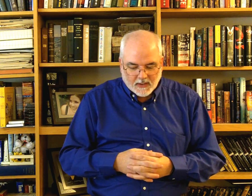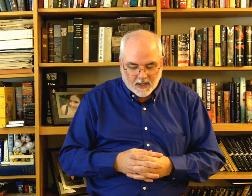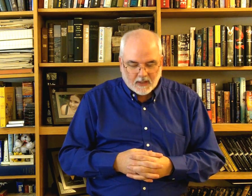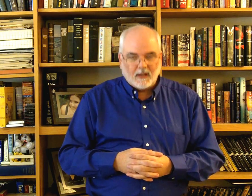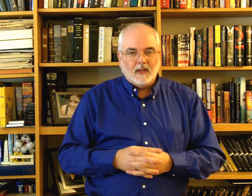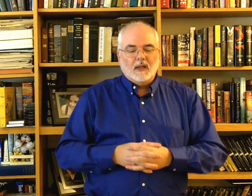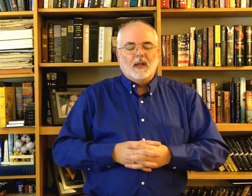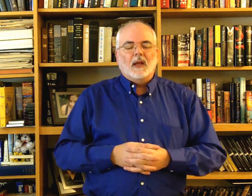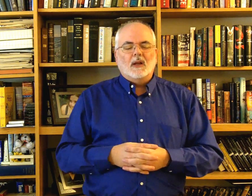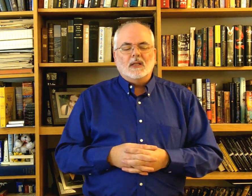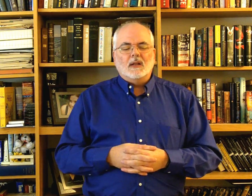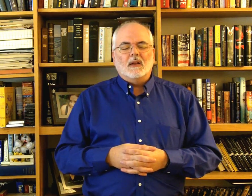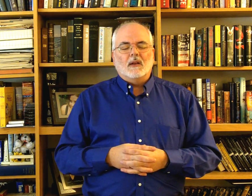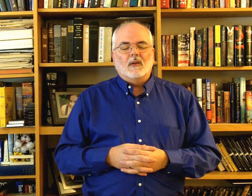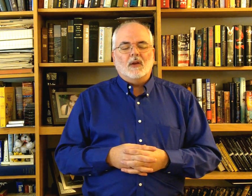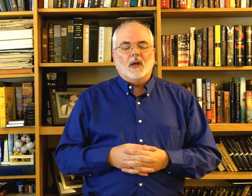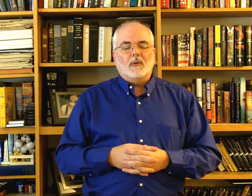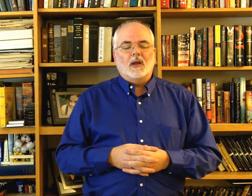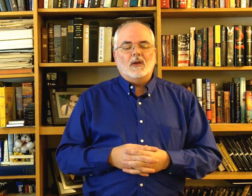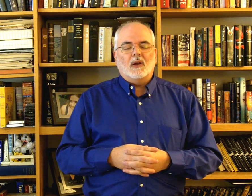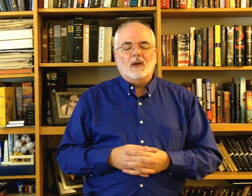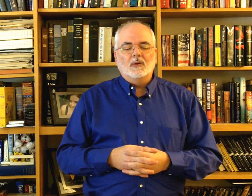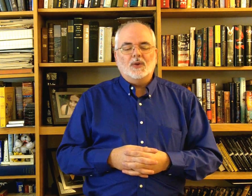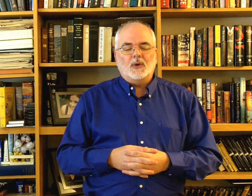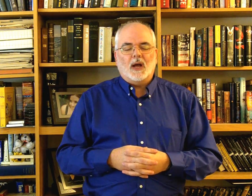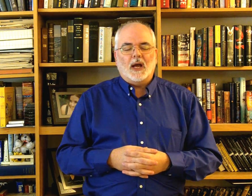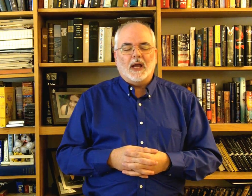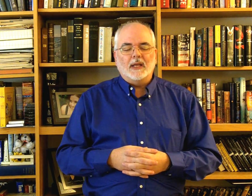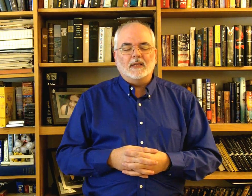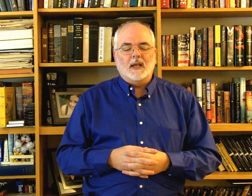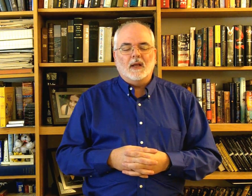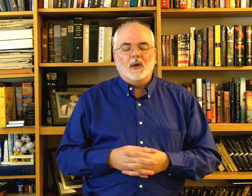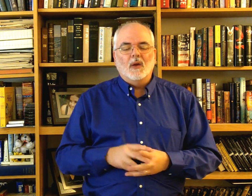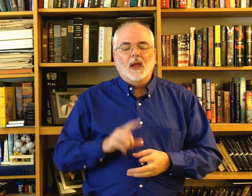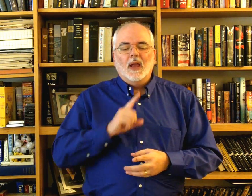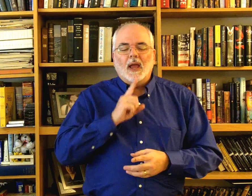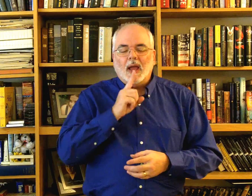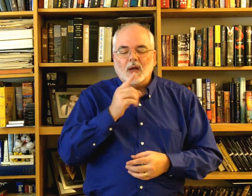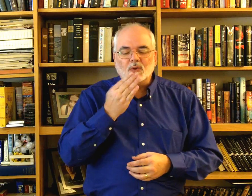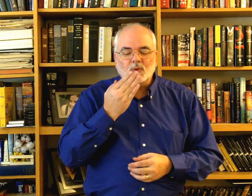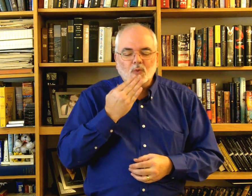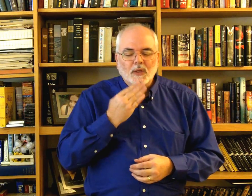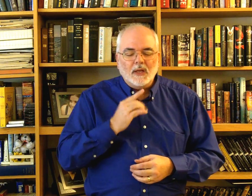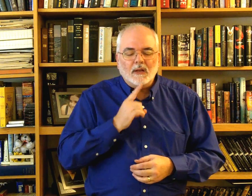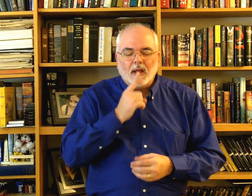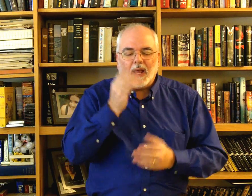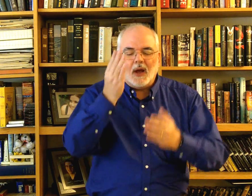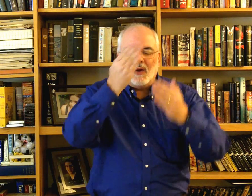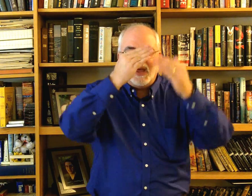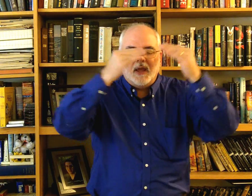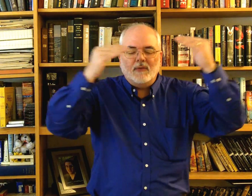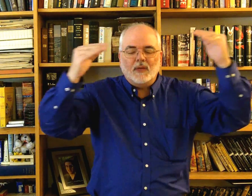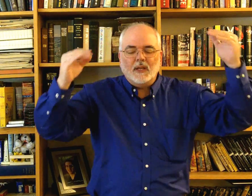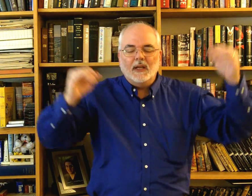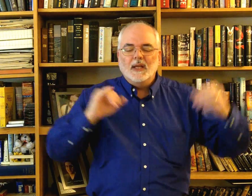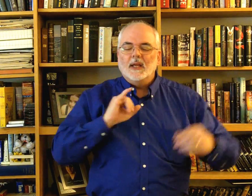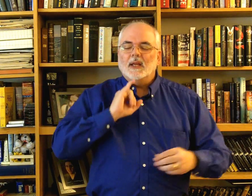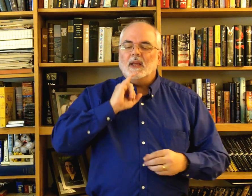sight. Look up, close your eyes, and go, how sweet, how heavenly